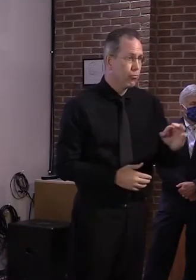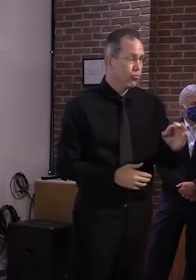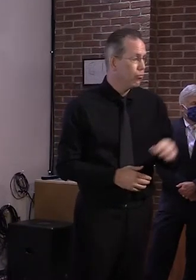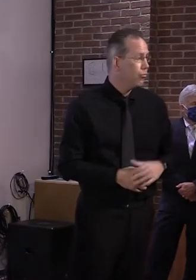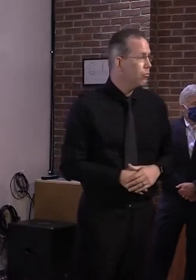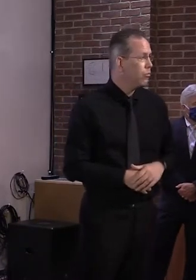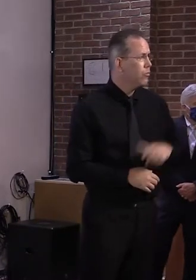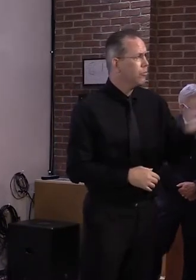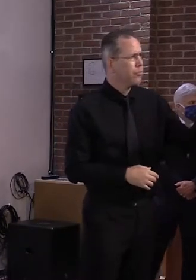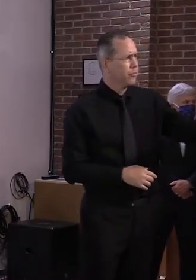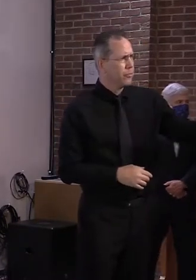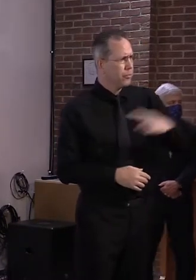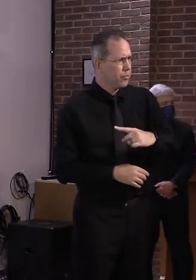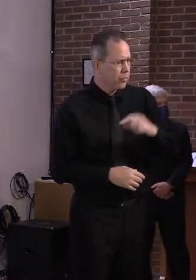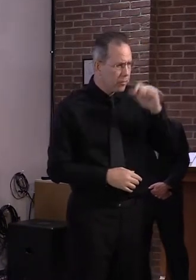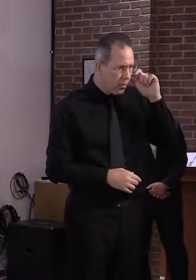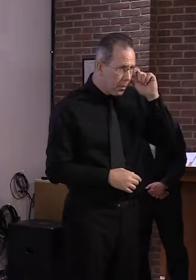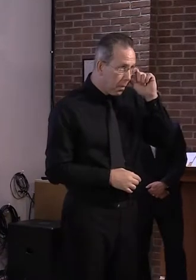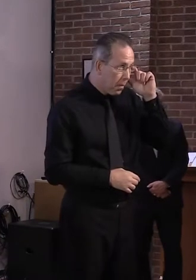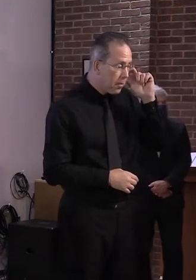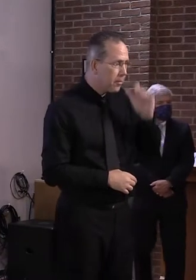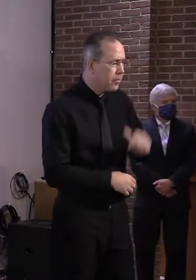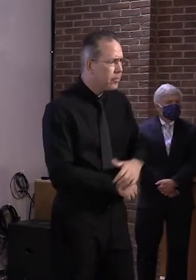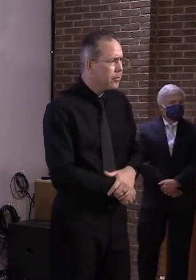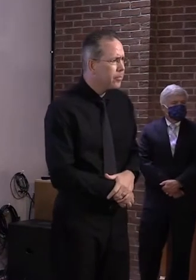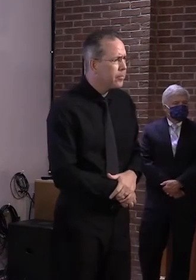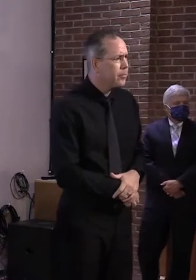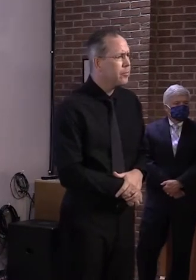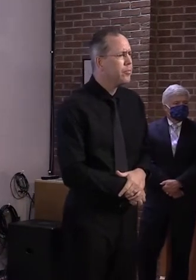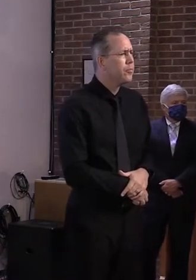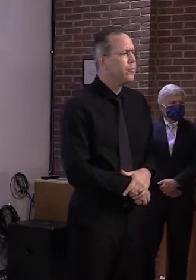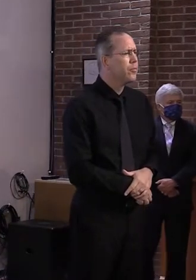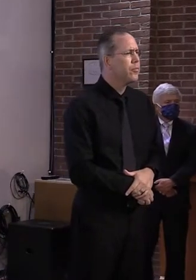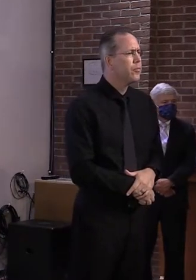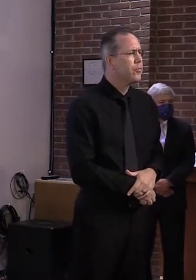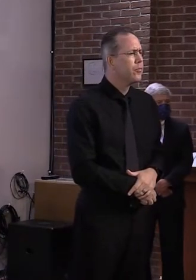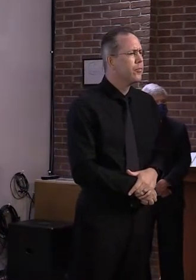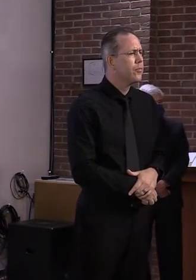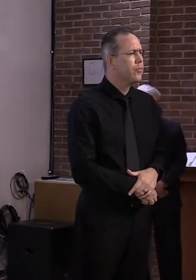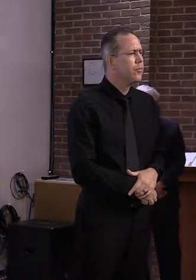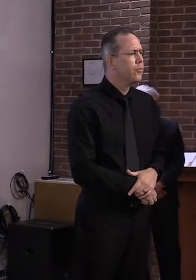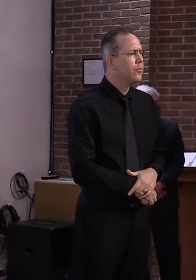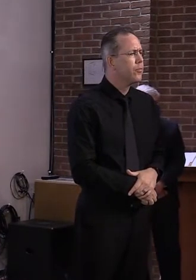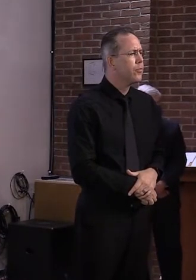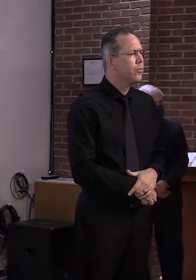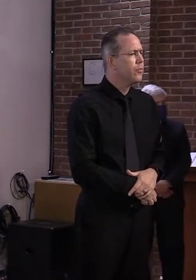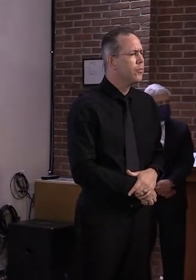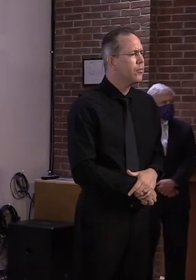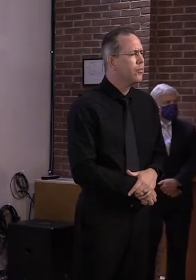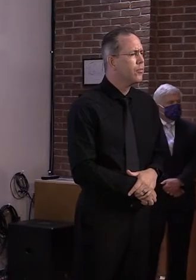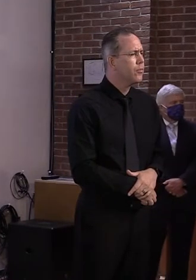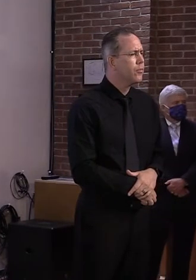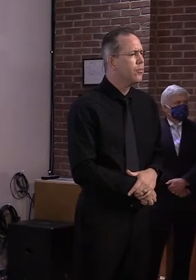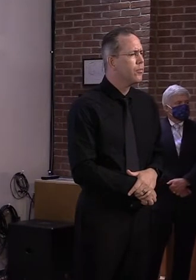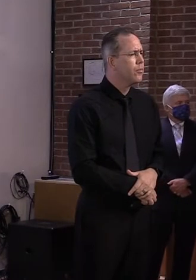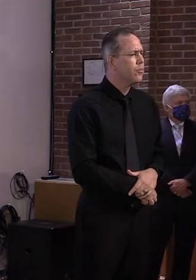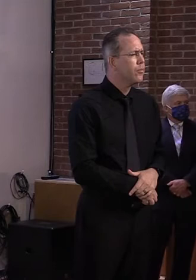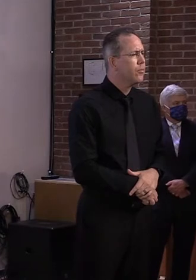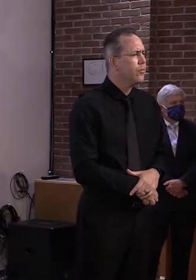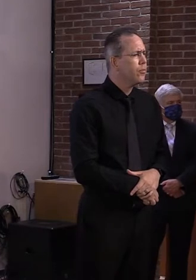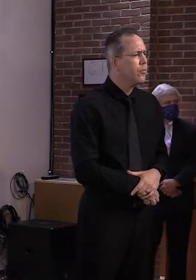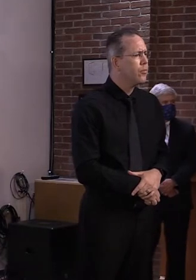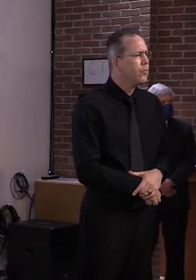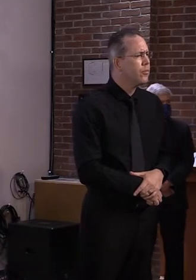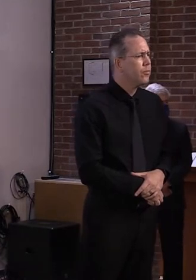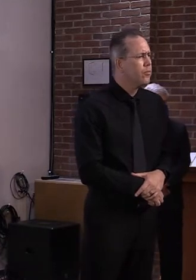Governor, just I guess kind of an update on what you're telling Vermonters looking to leave the state for vacations, as we're seeing the July 4th weekend,